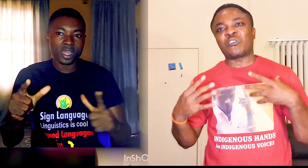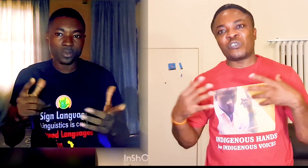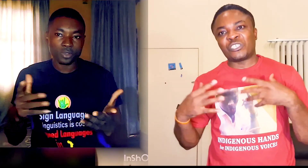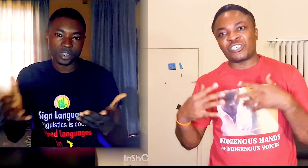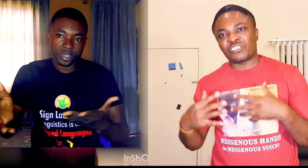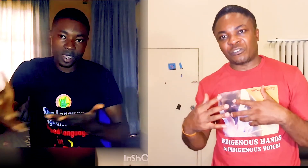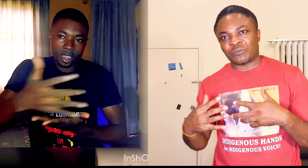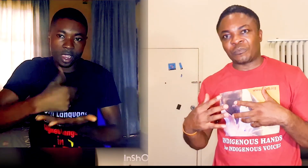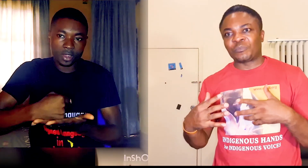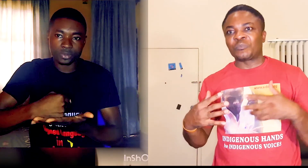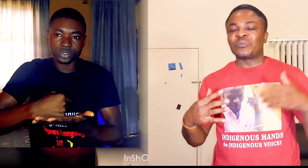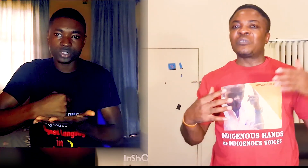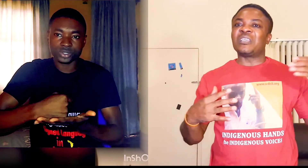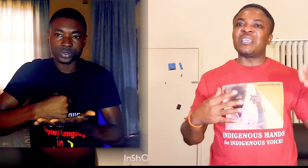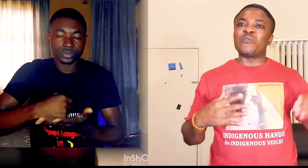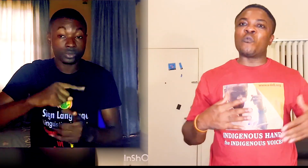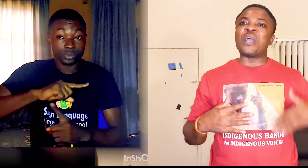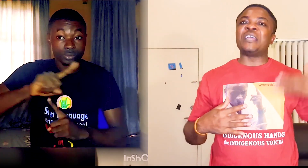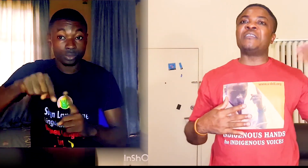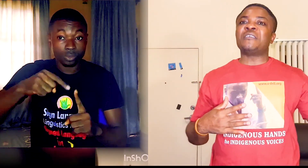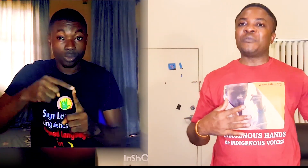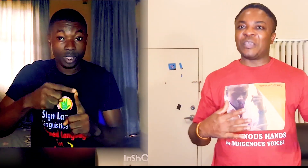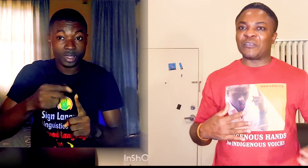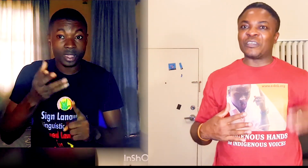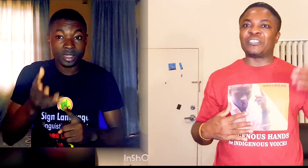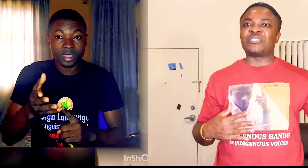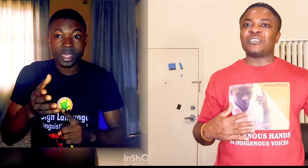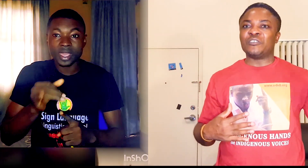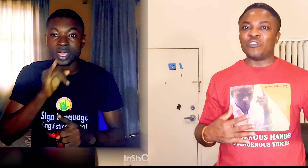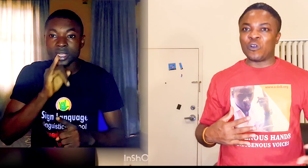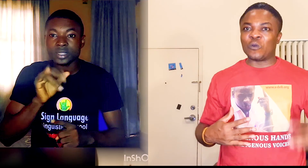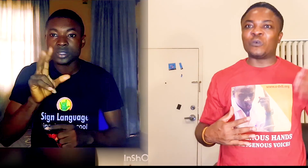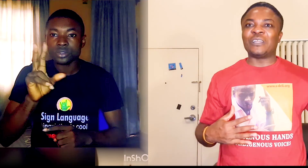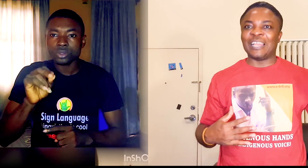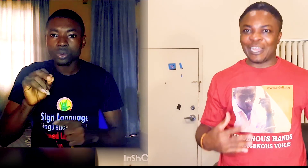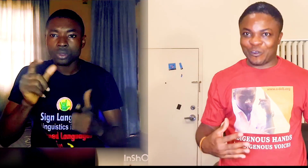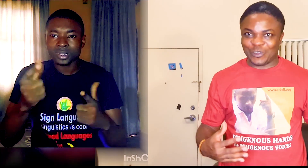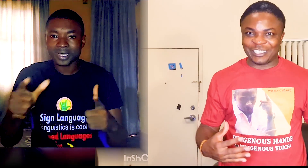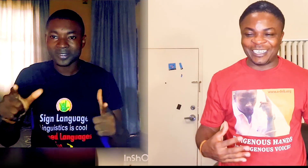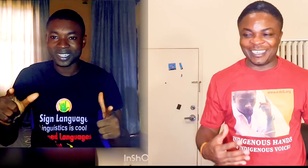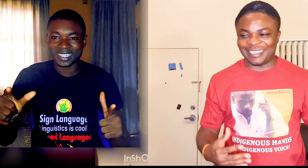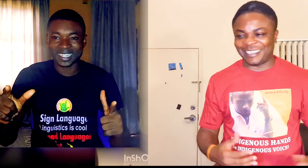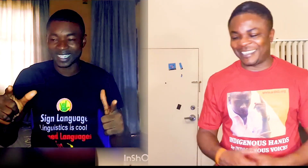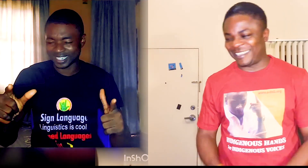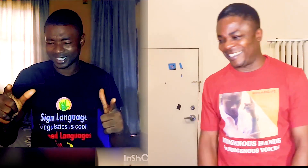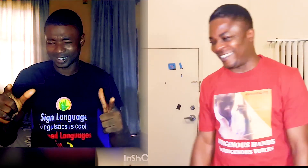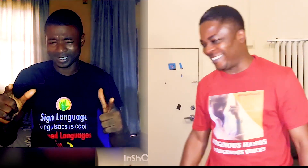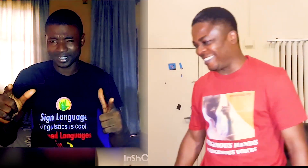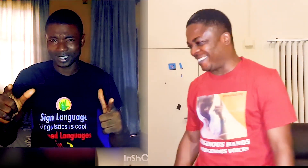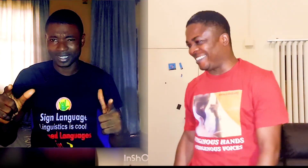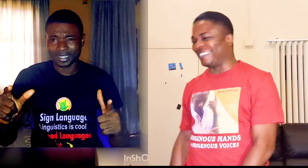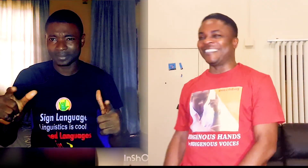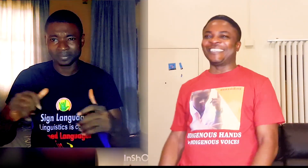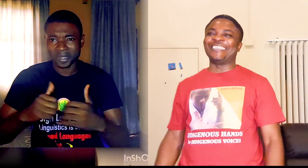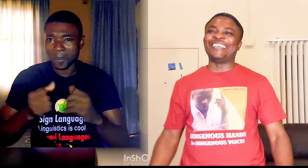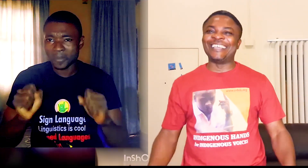language acquisition when there is no language.